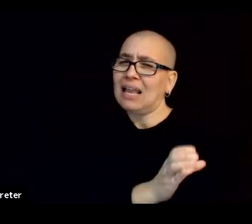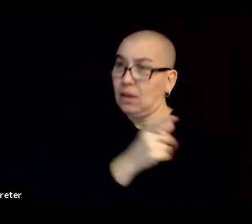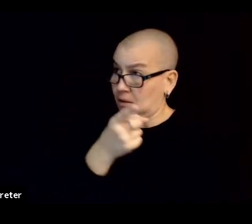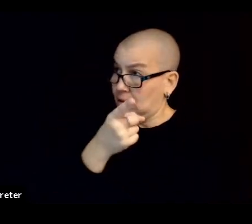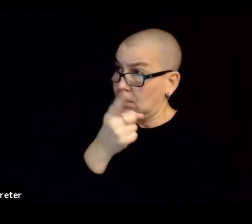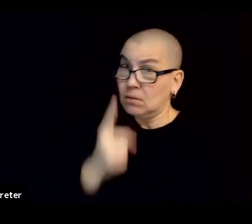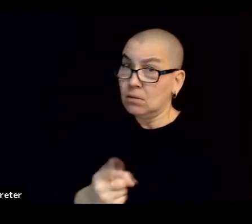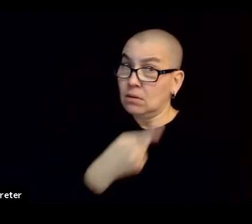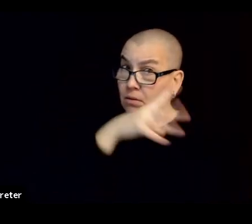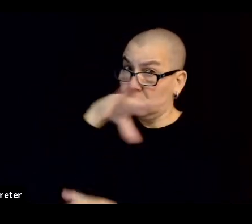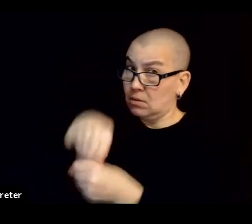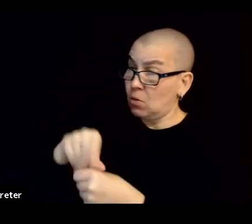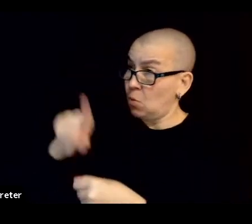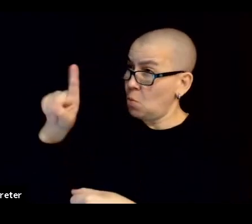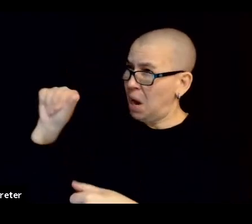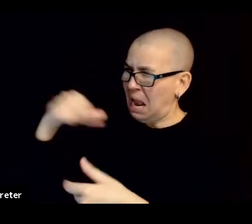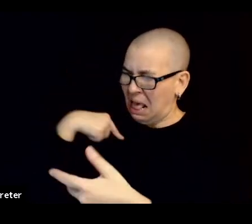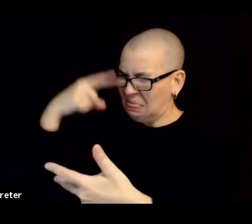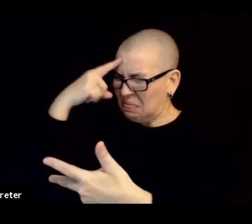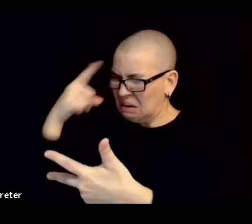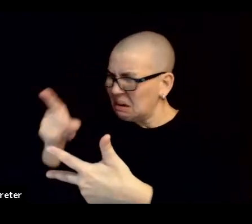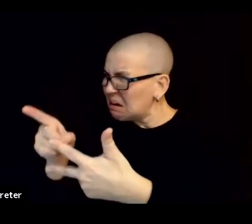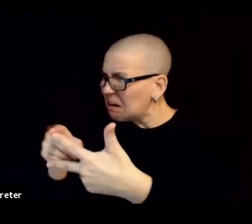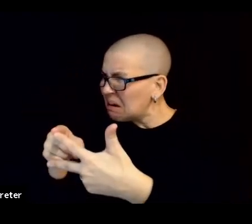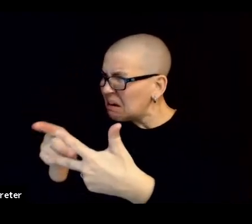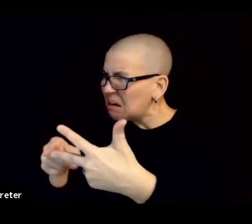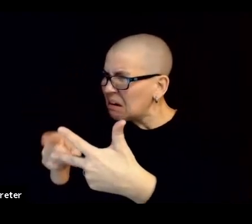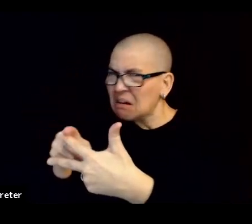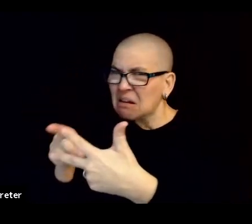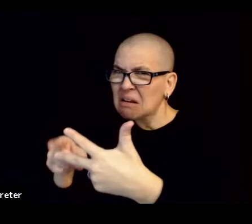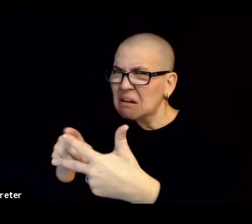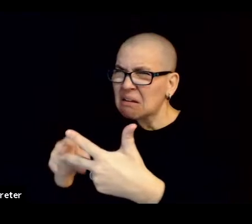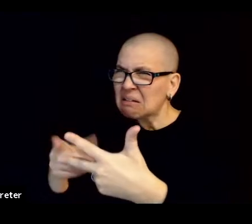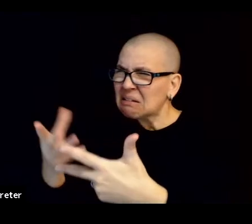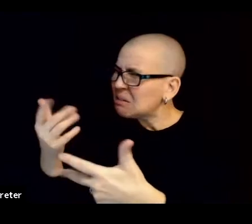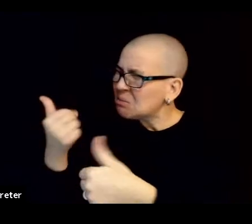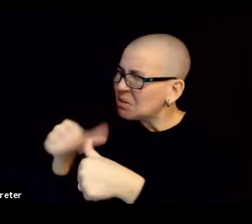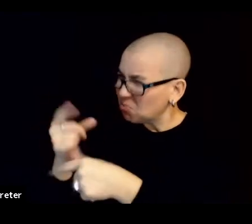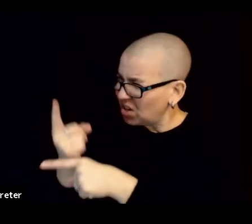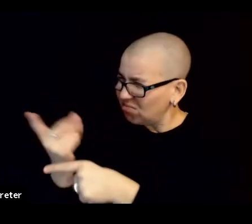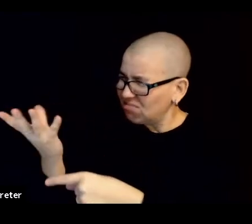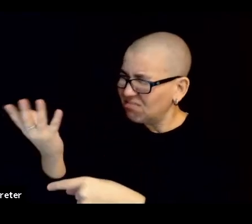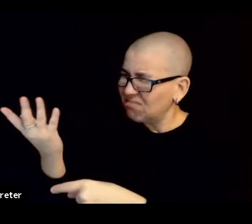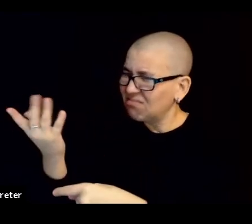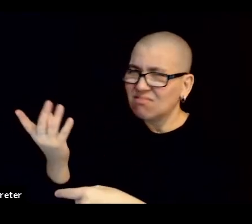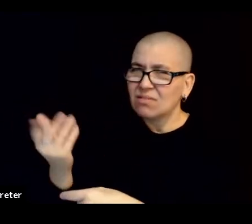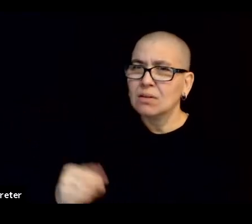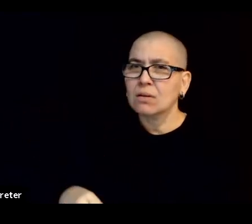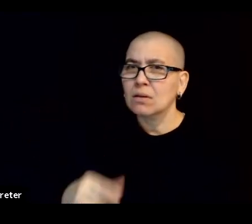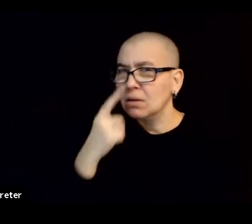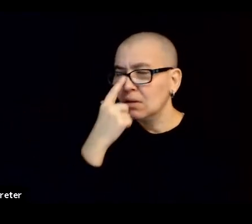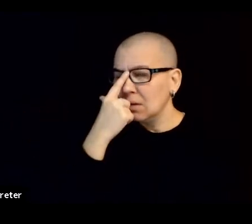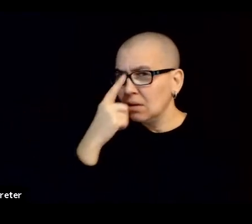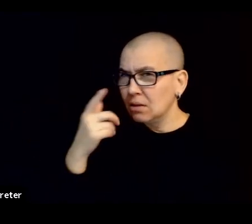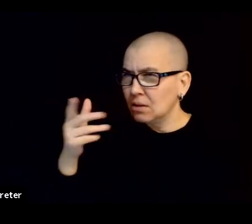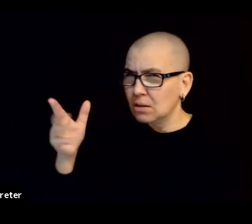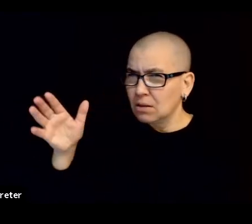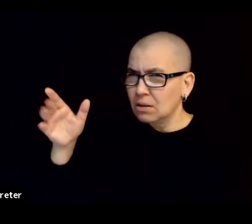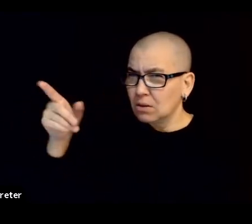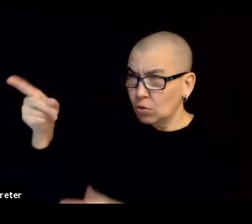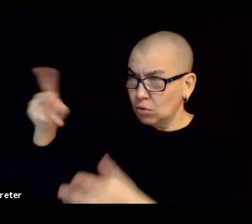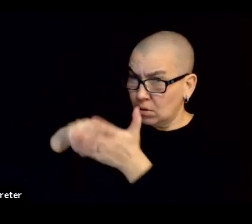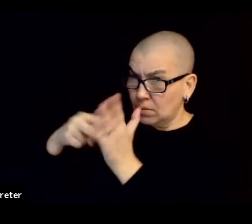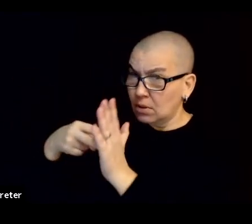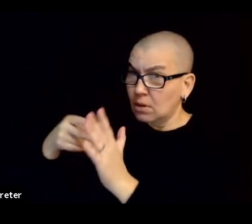or 3. I'm not looking at the information right in front of me right now. So you're saying could they be delayed